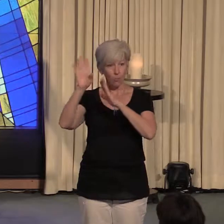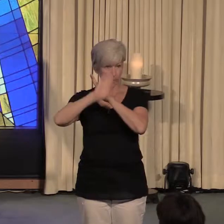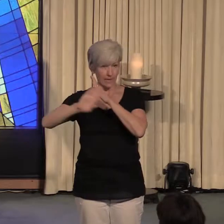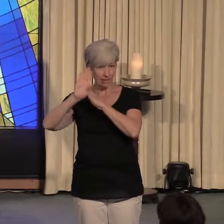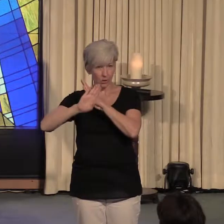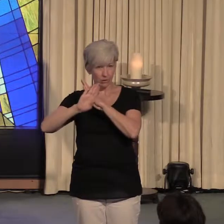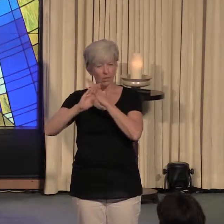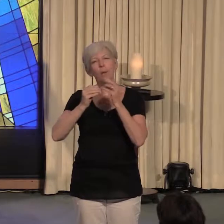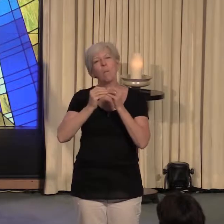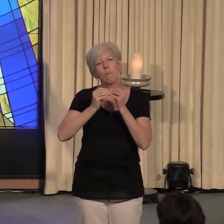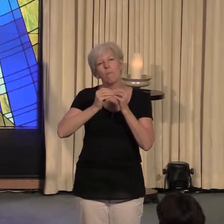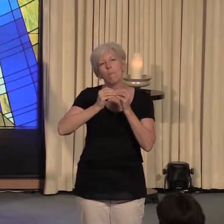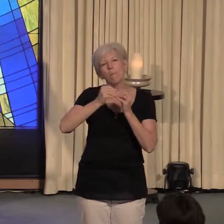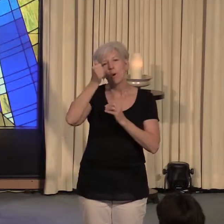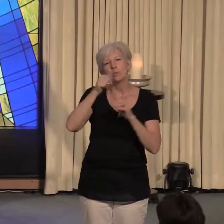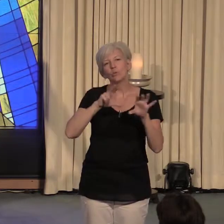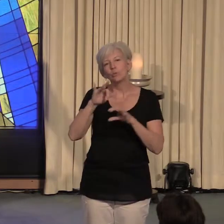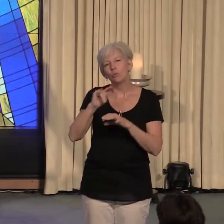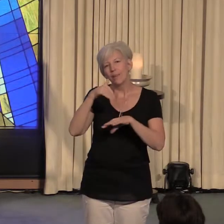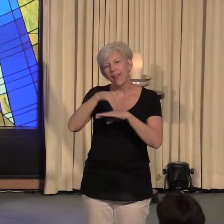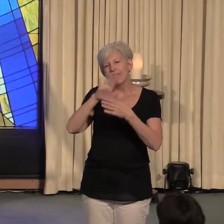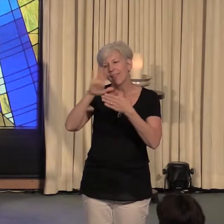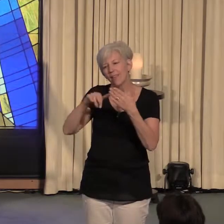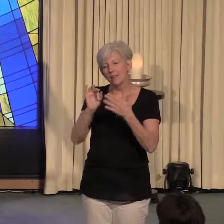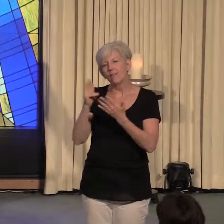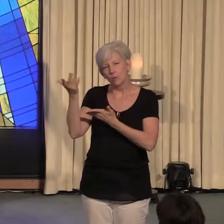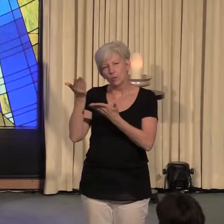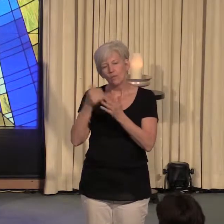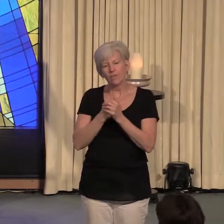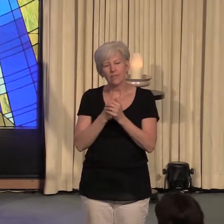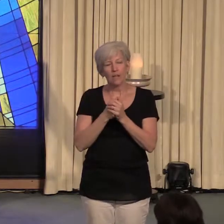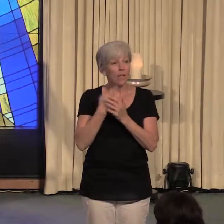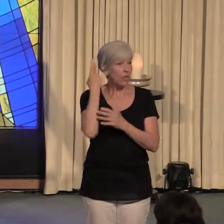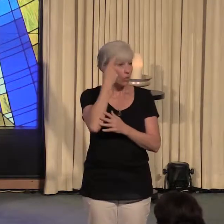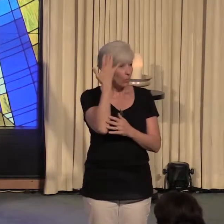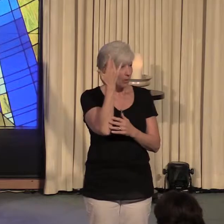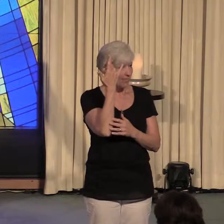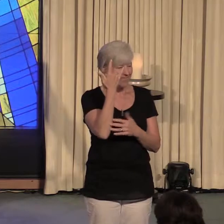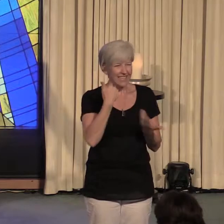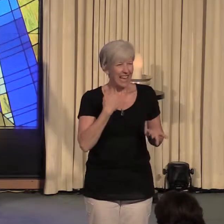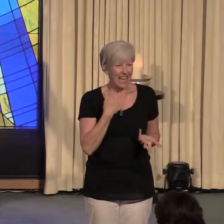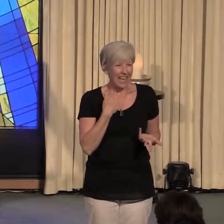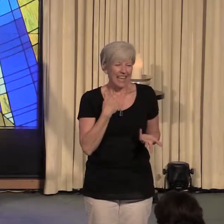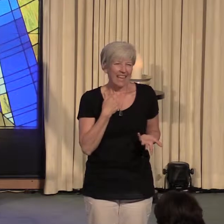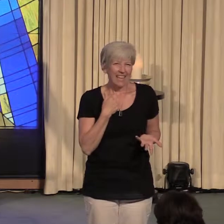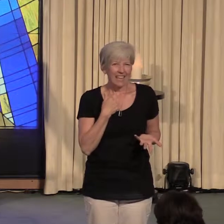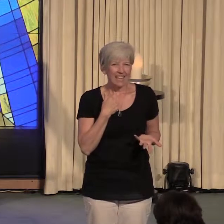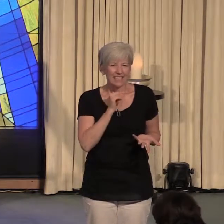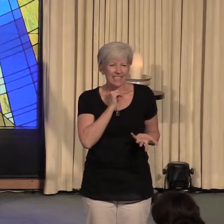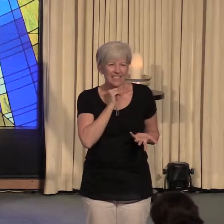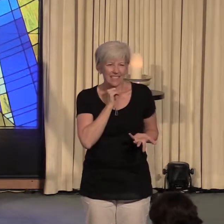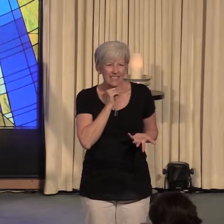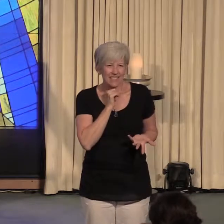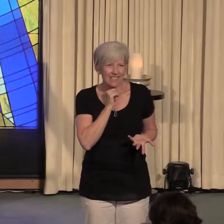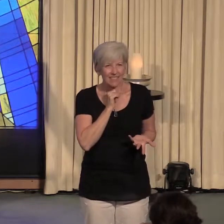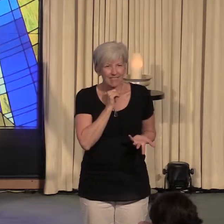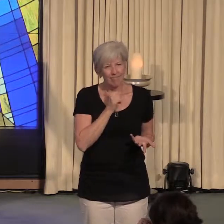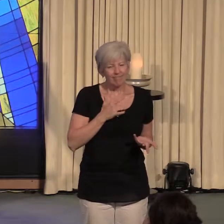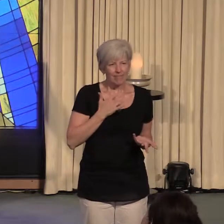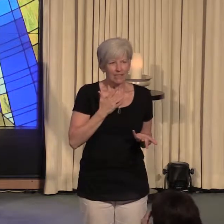of the service. The reason is I find it out of place here, and that's because the prayer